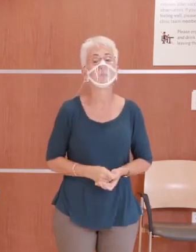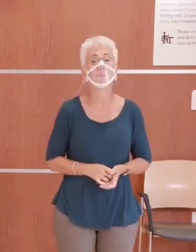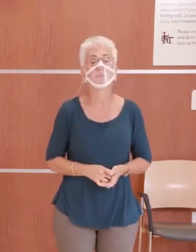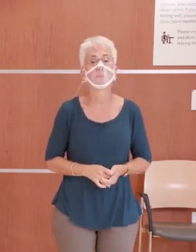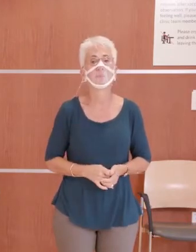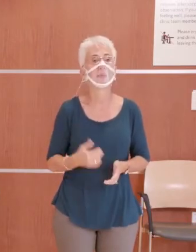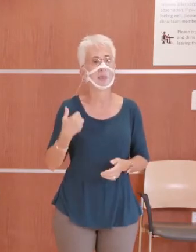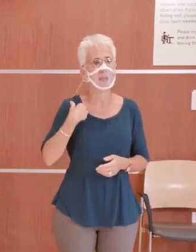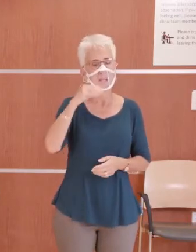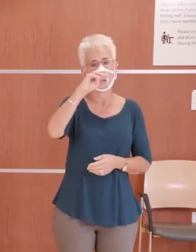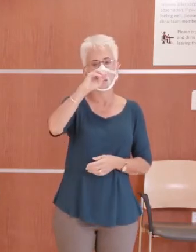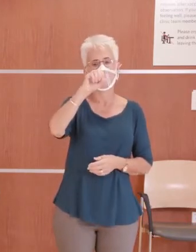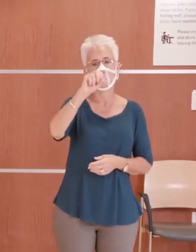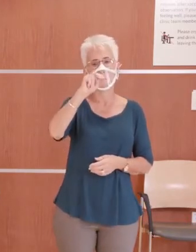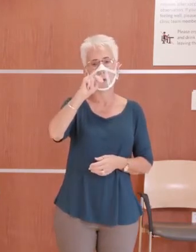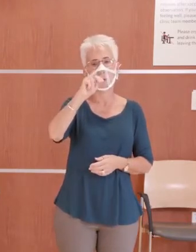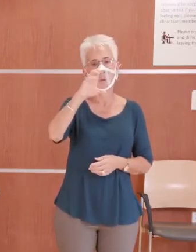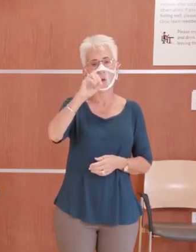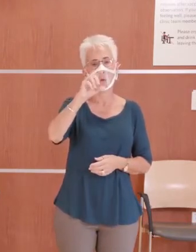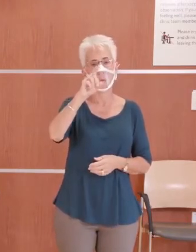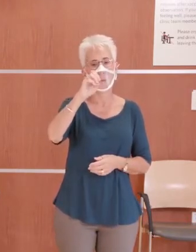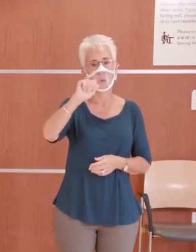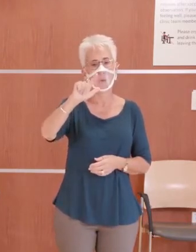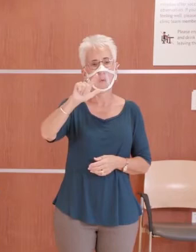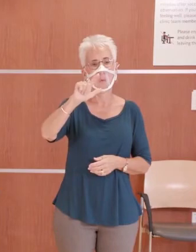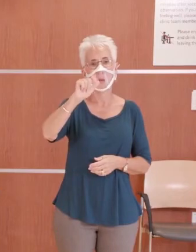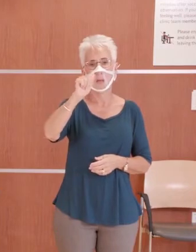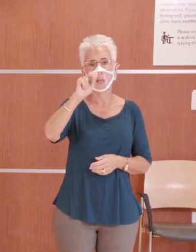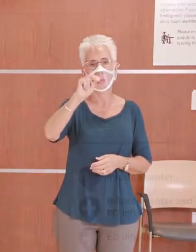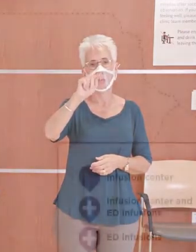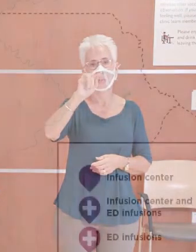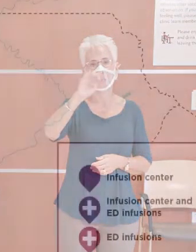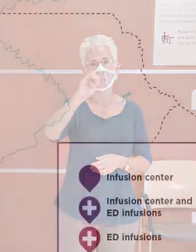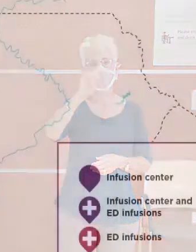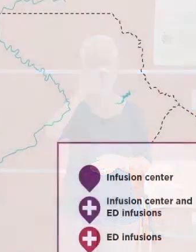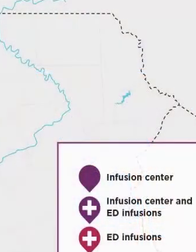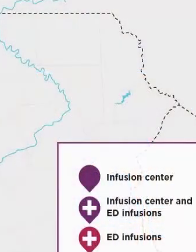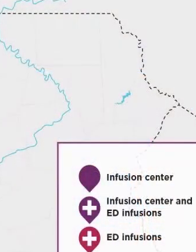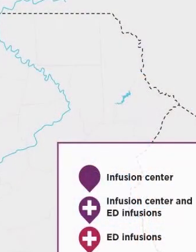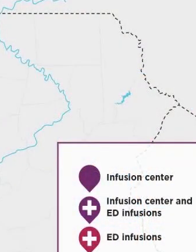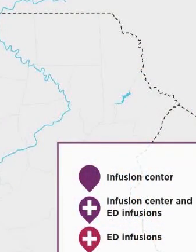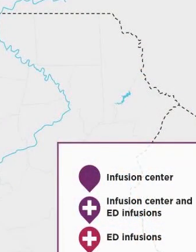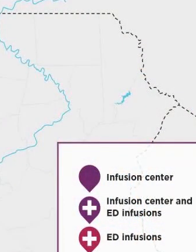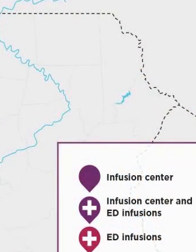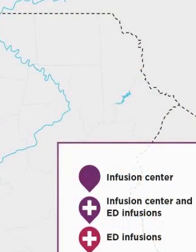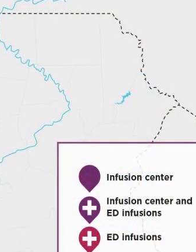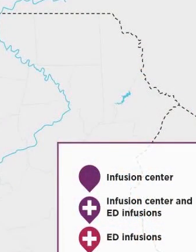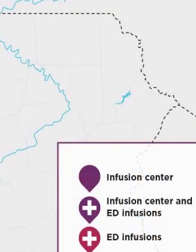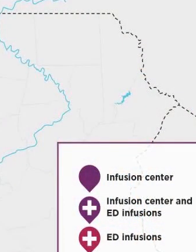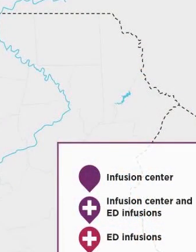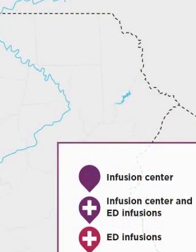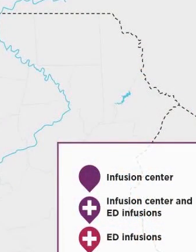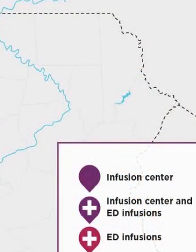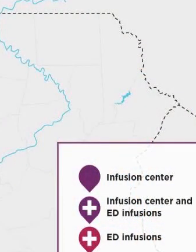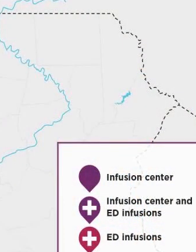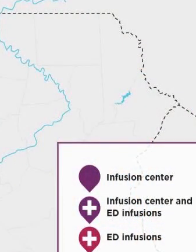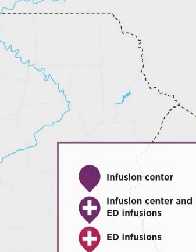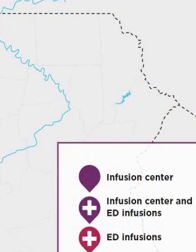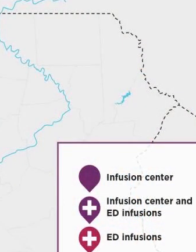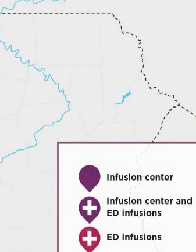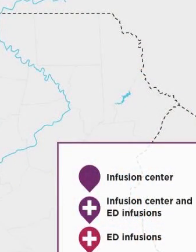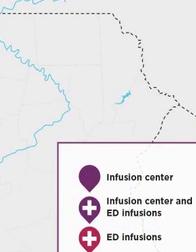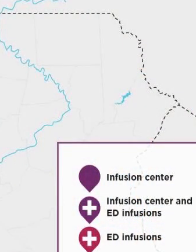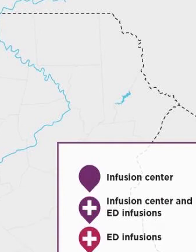offers monoclonal antibody therapy in a dedicated infusion center. Monoclonal antibody therapy is